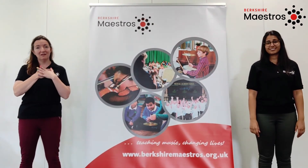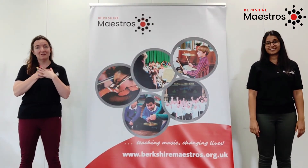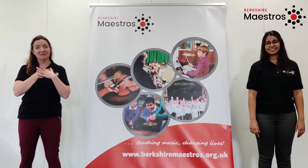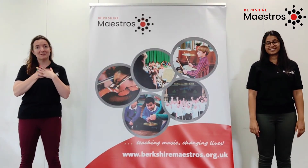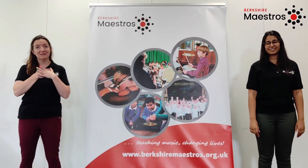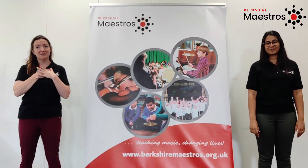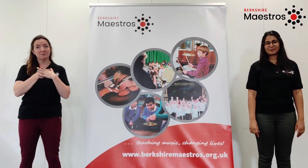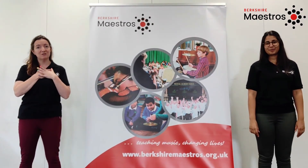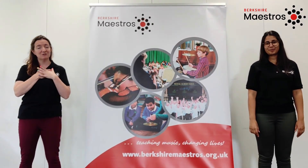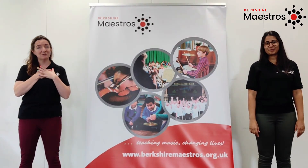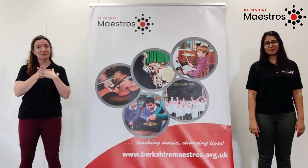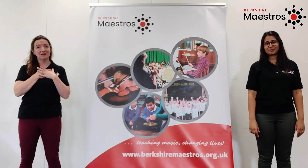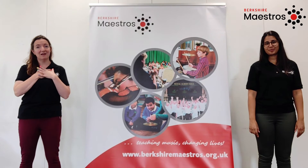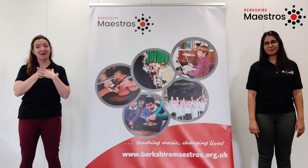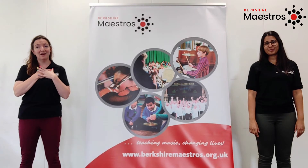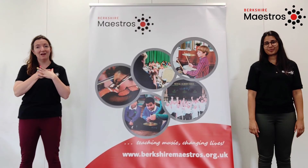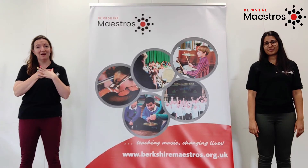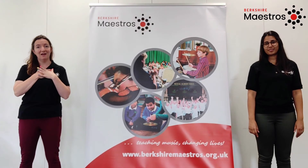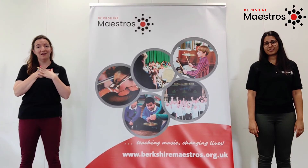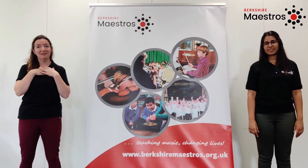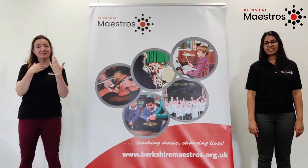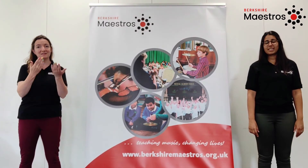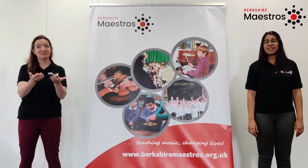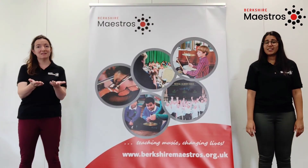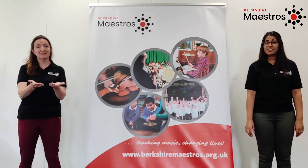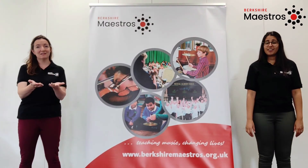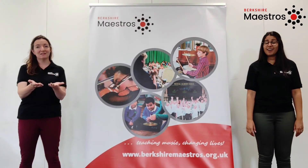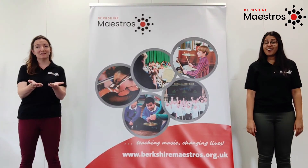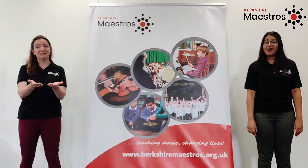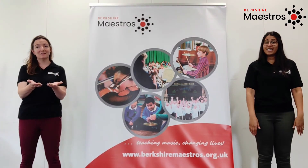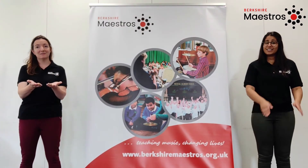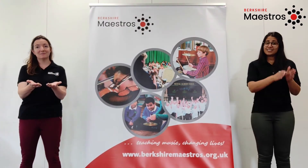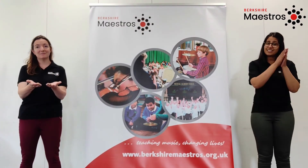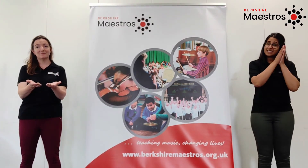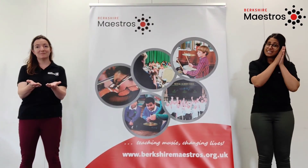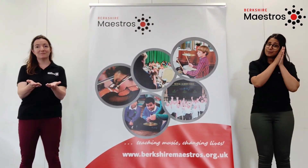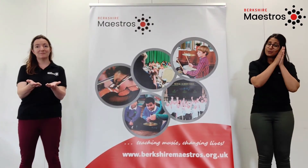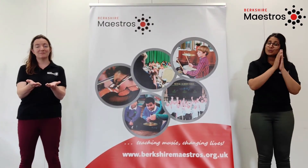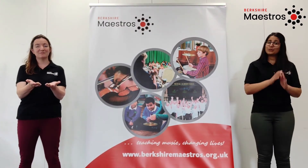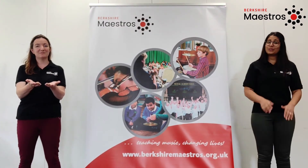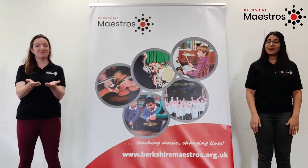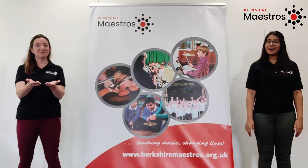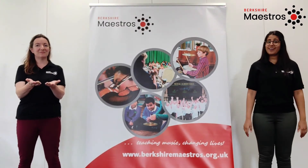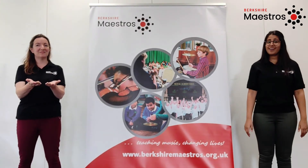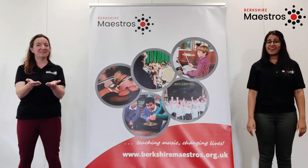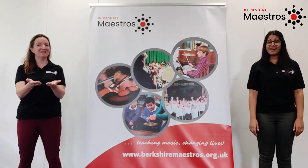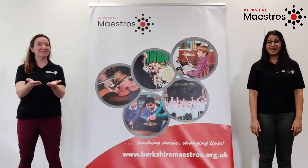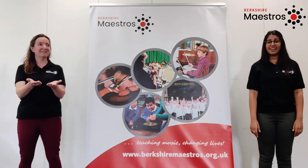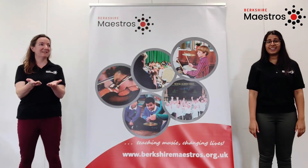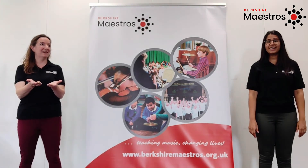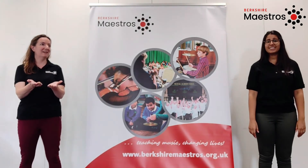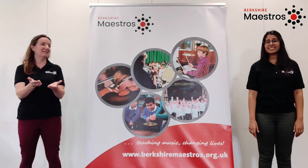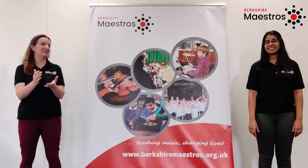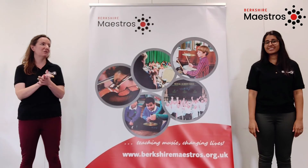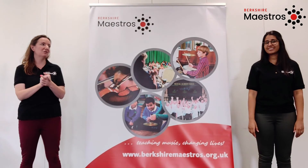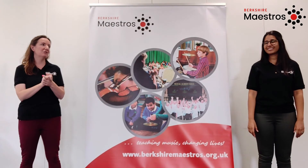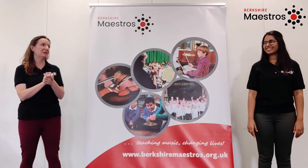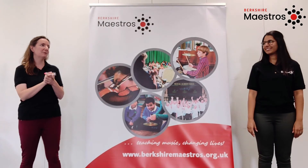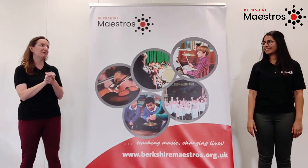lion sleeps tonight. The lion sleeps tonight. Okay, so do you think we're